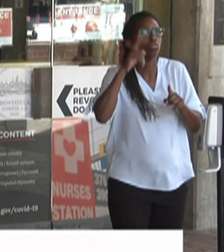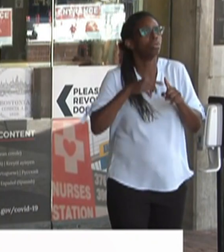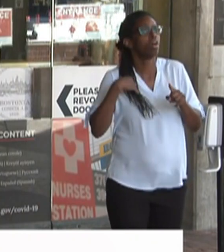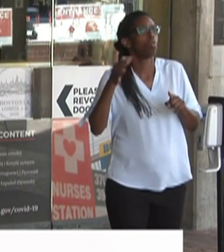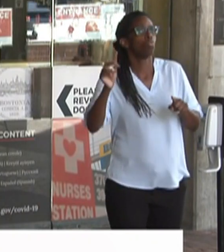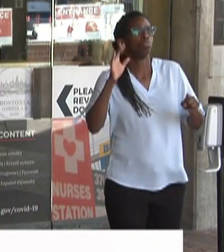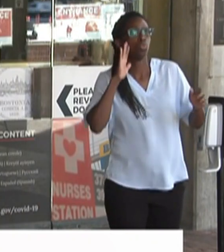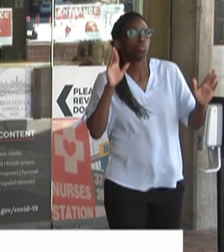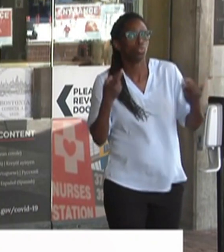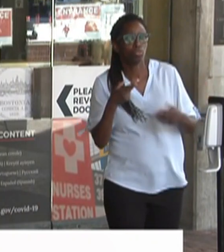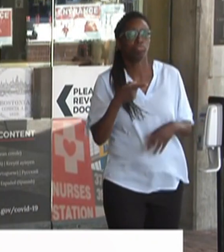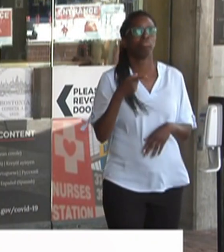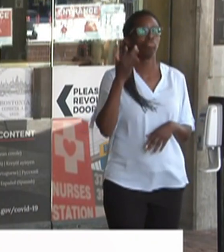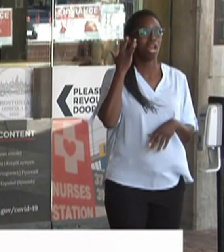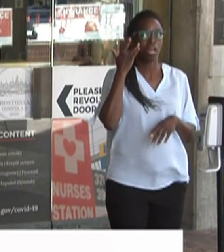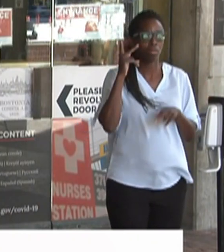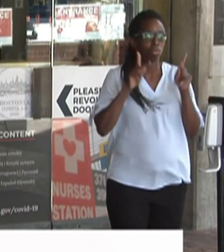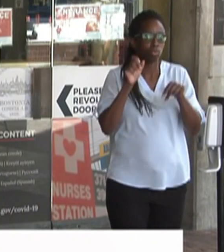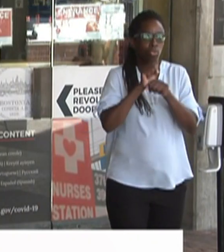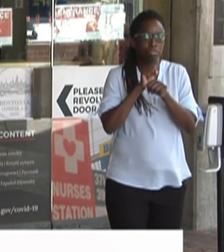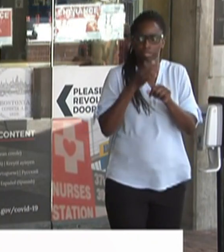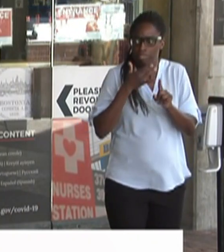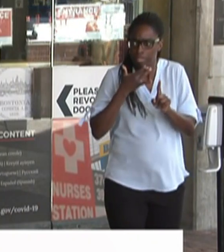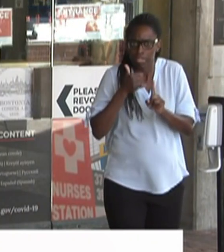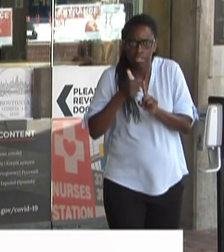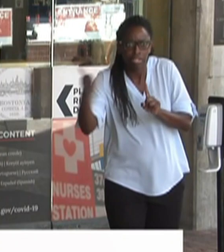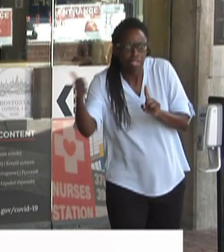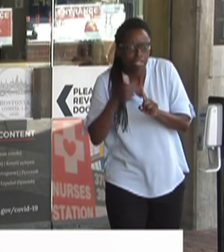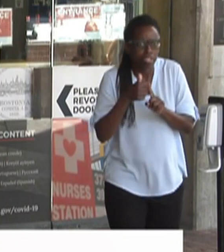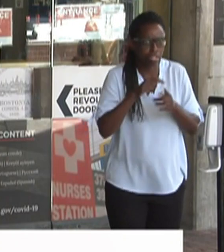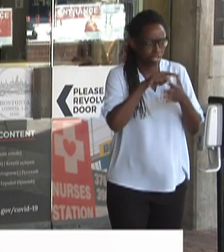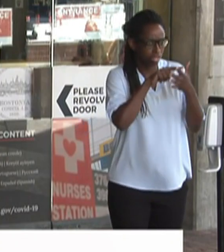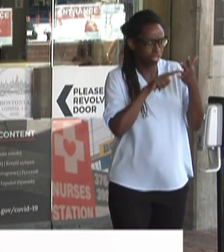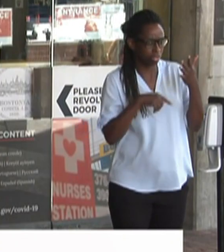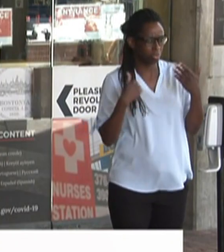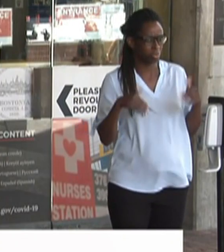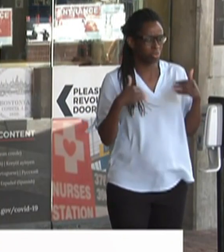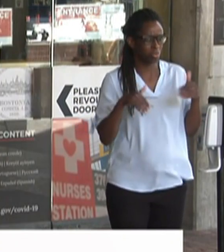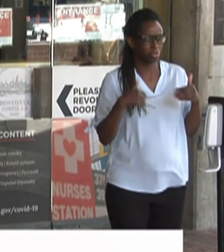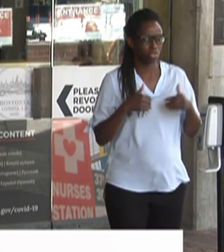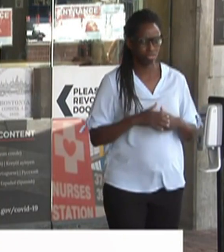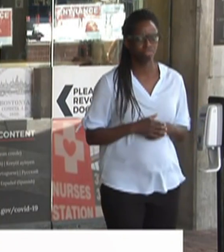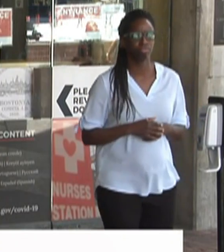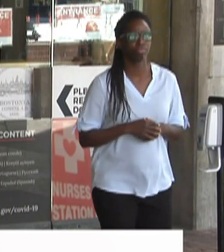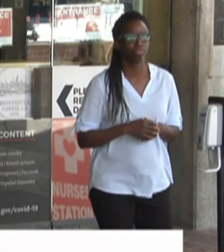families, supporting them when workers need to stay home is a big part of our solution.